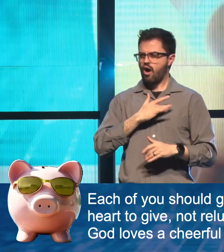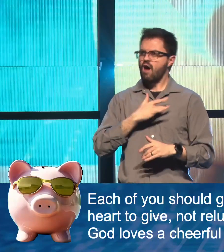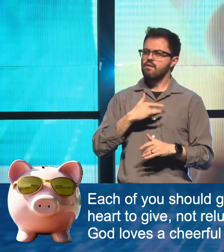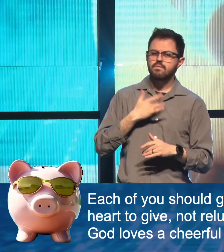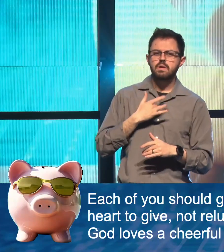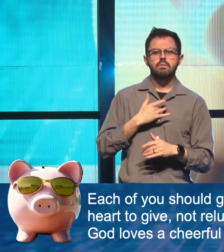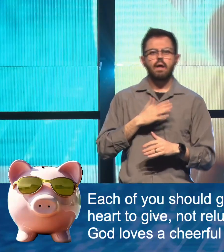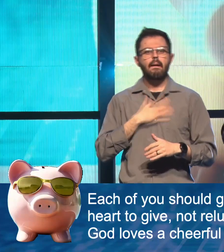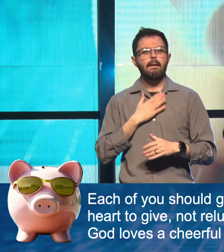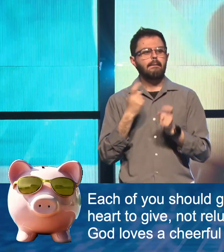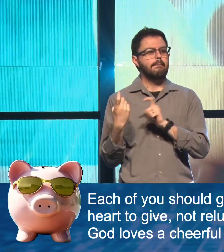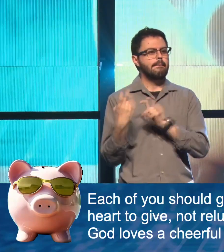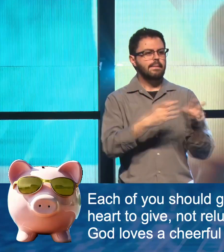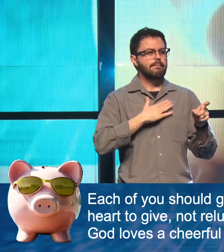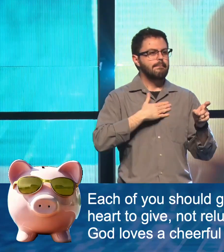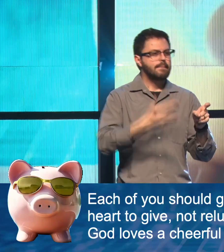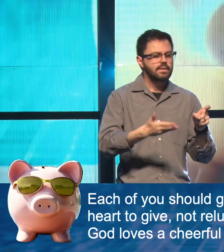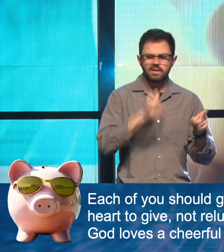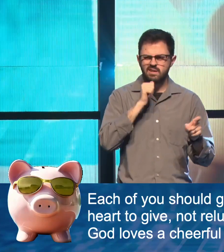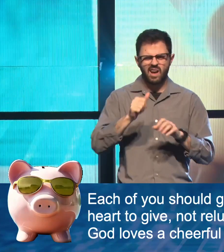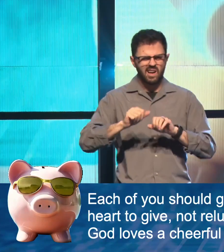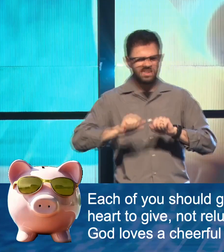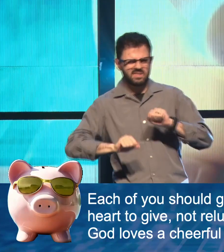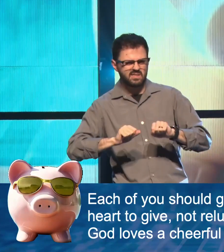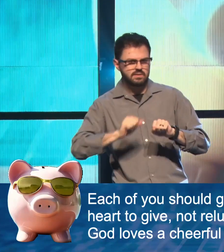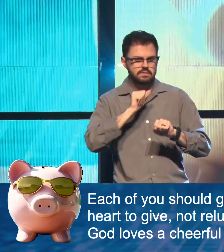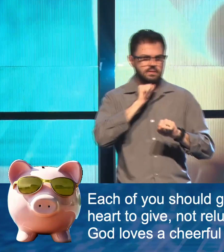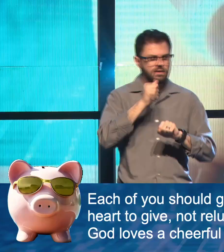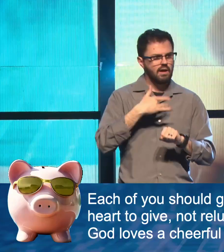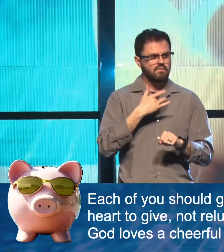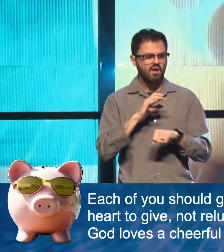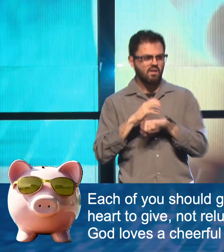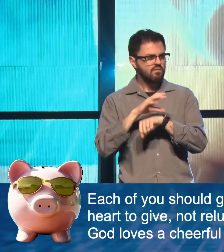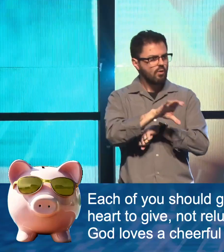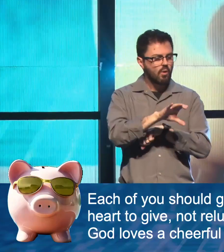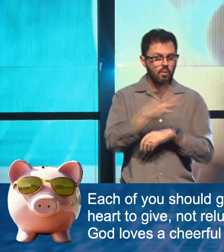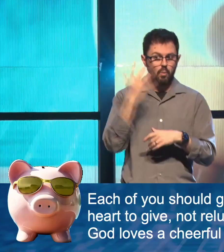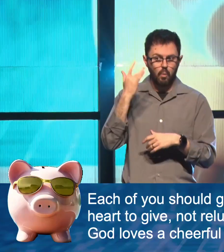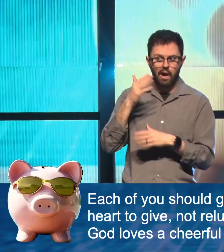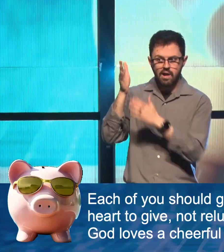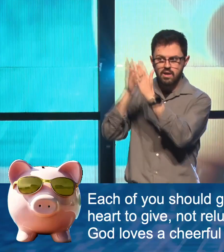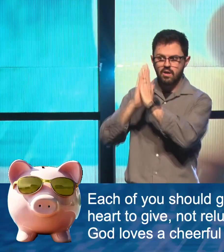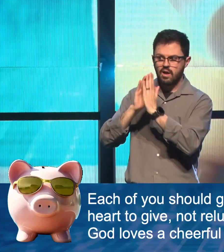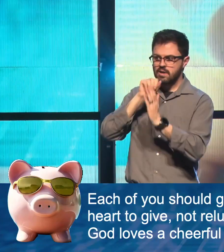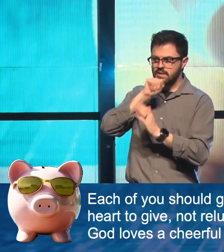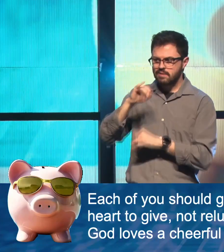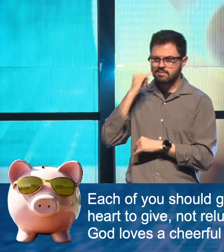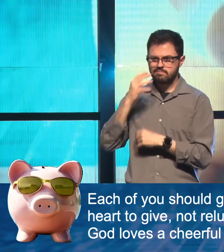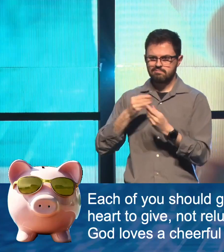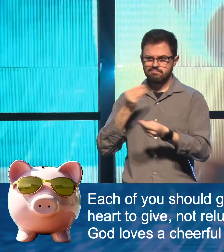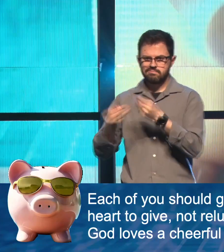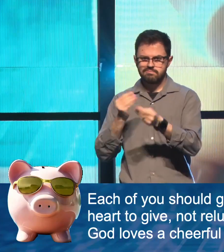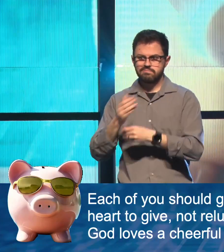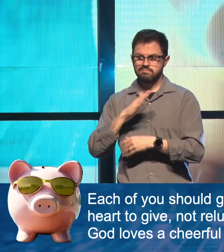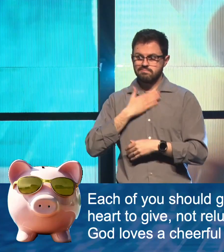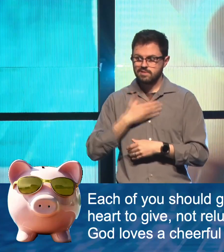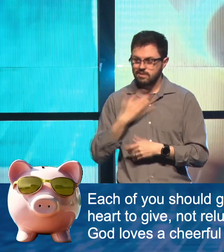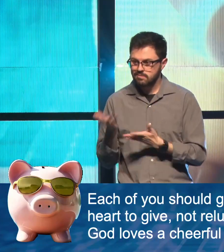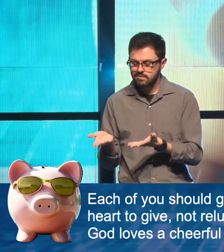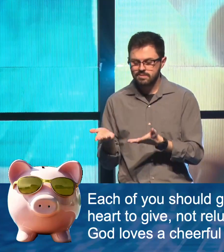or under compulsion, for God loves a cheerful giver. Let that sit in for a second while I take a drink.